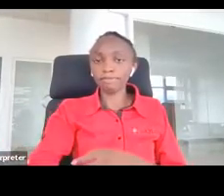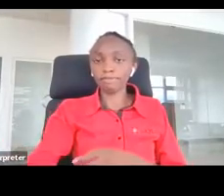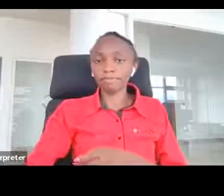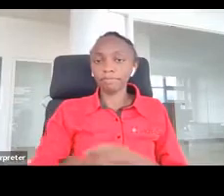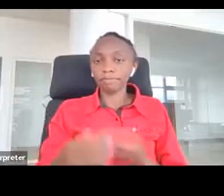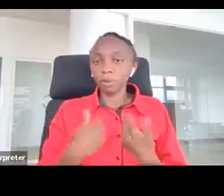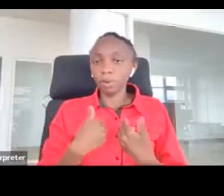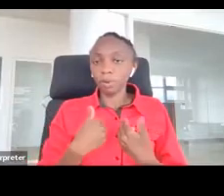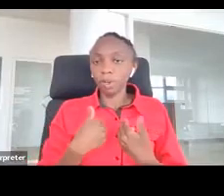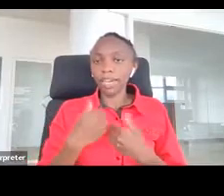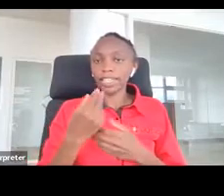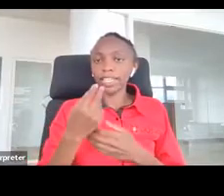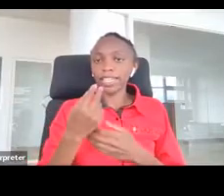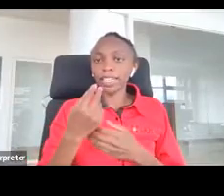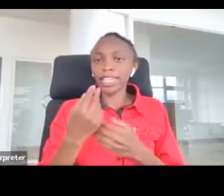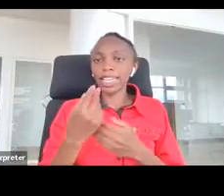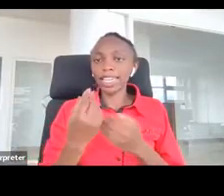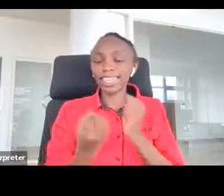13,500 essays from the